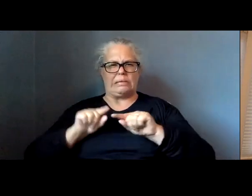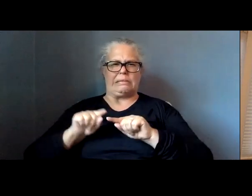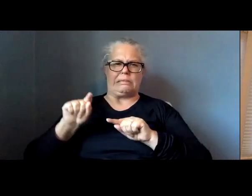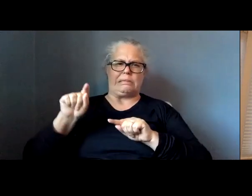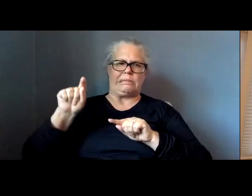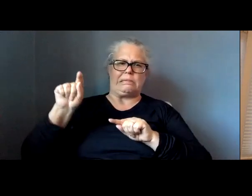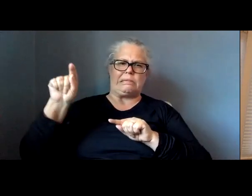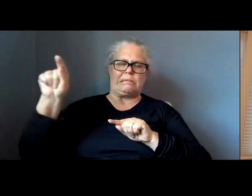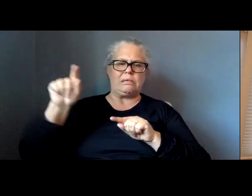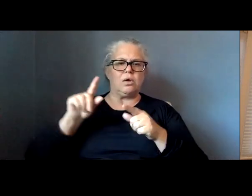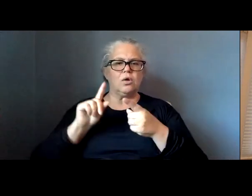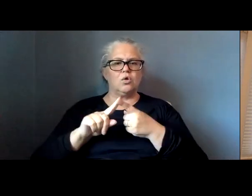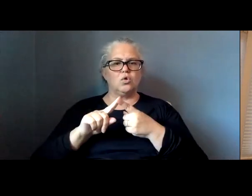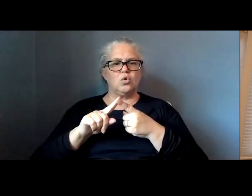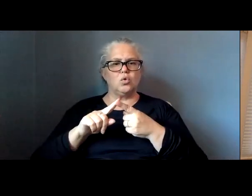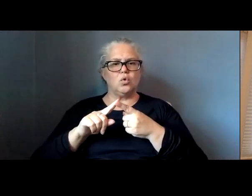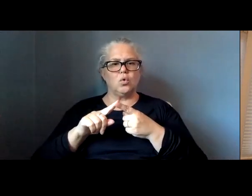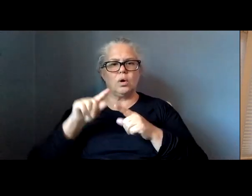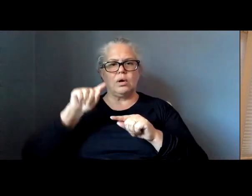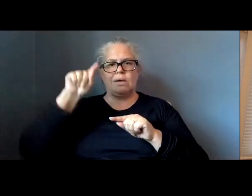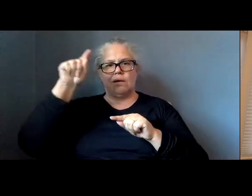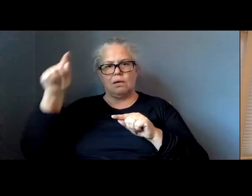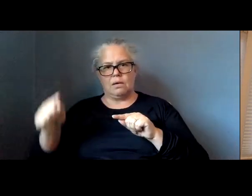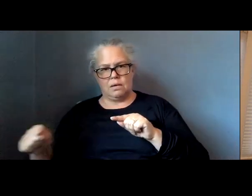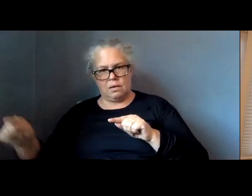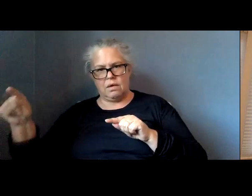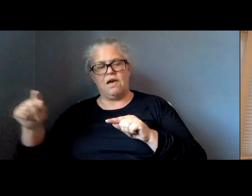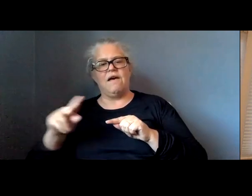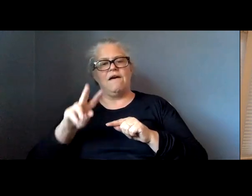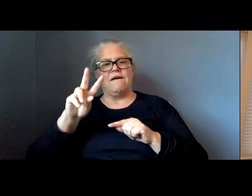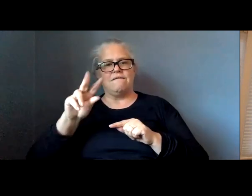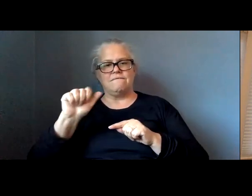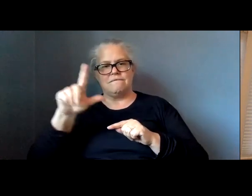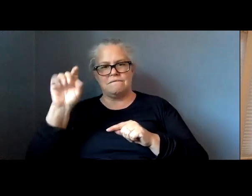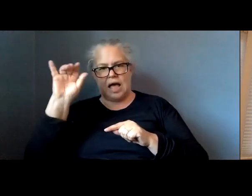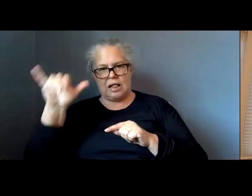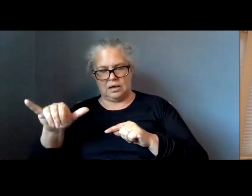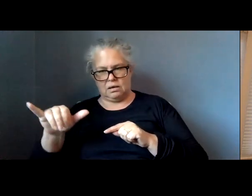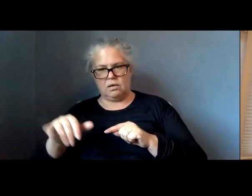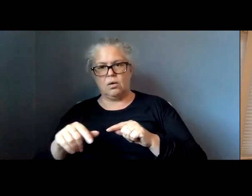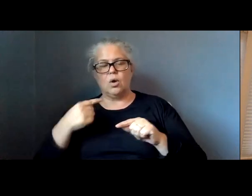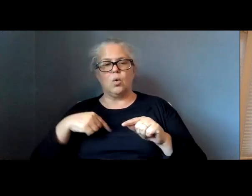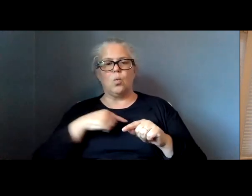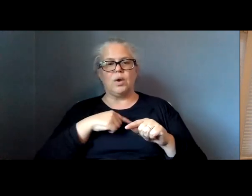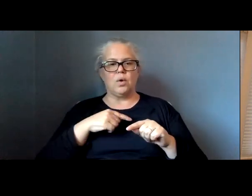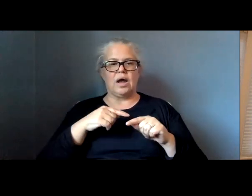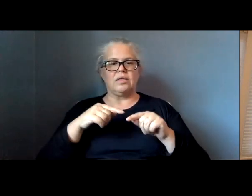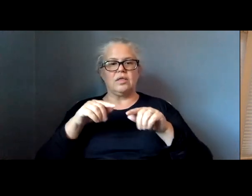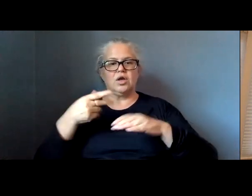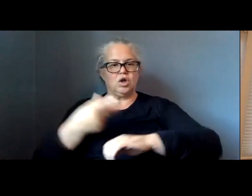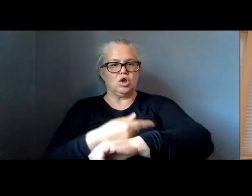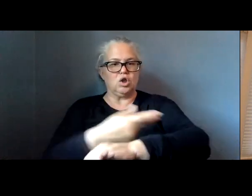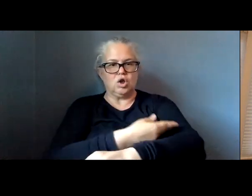into this very narrow valley. And we were at the Sheepfold, and we were taking